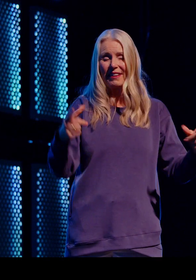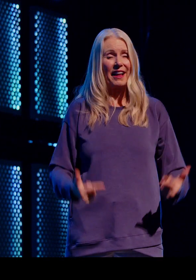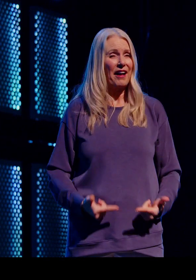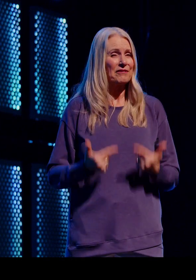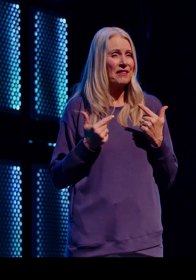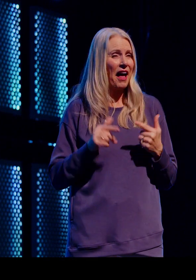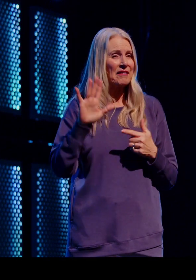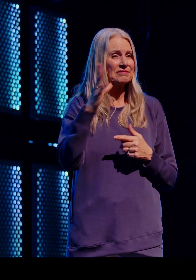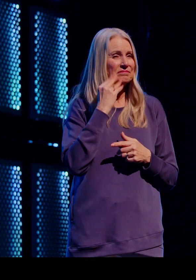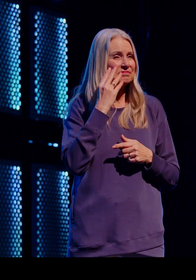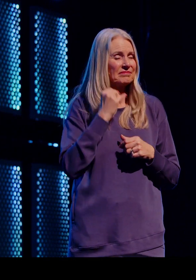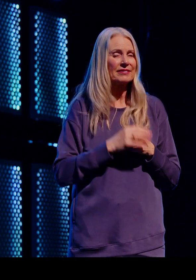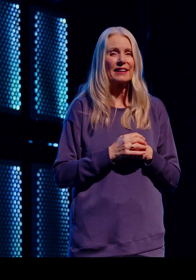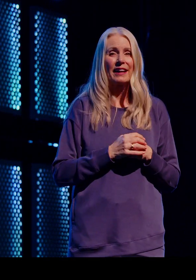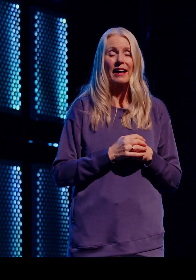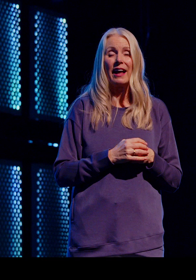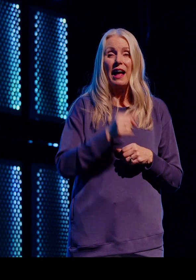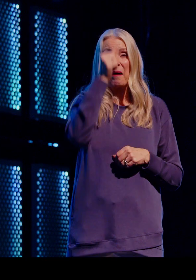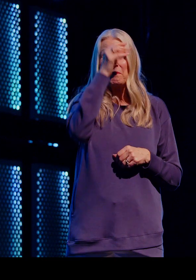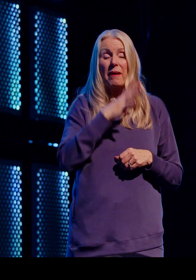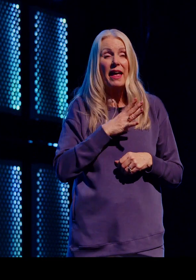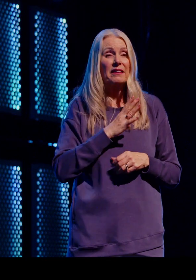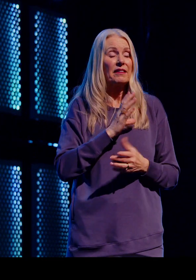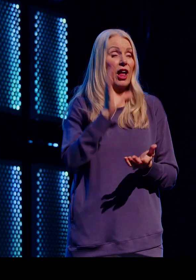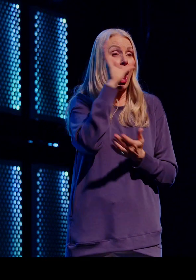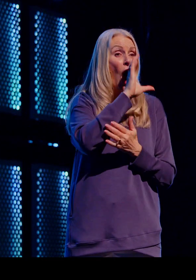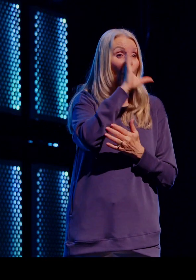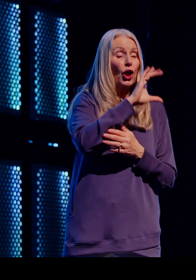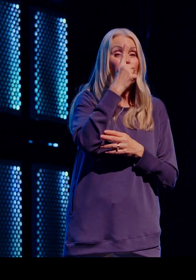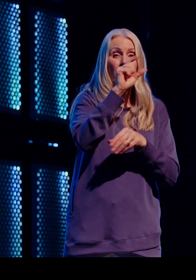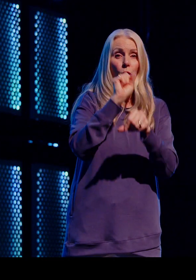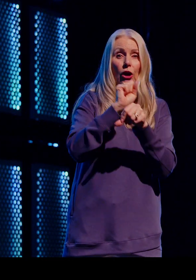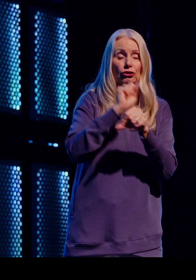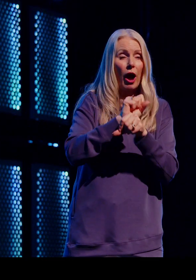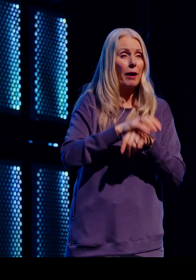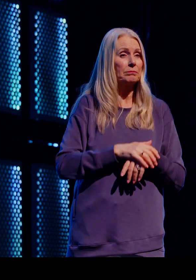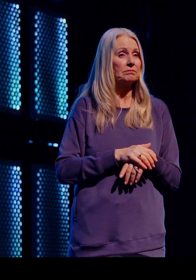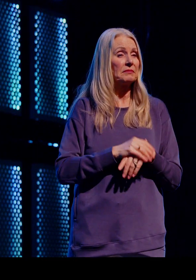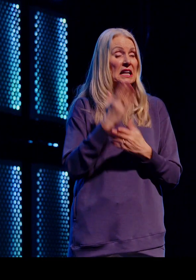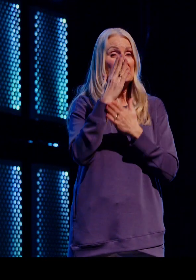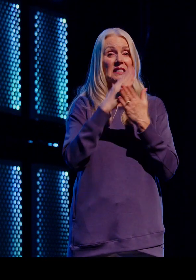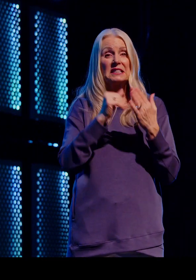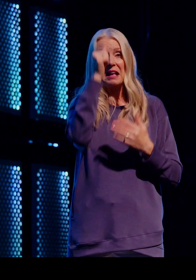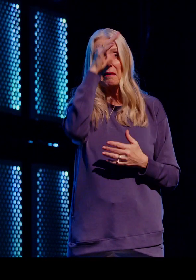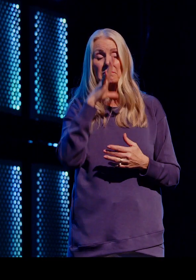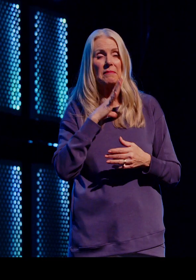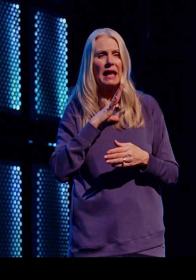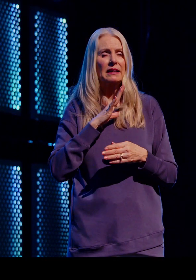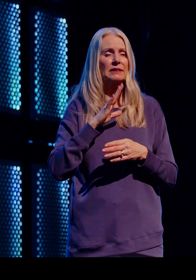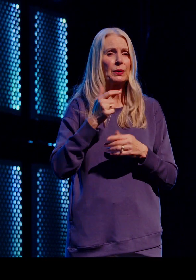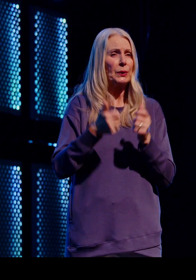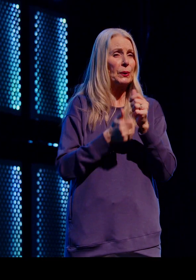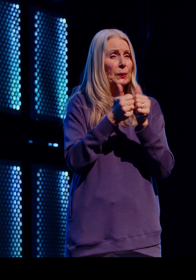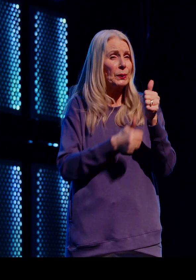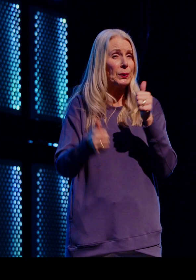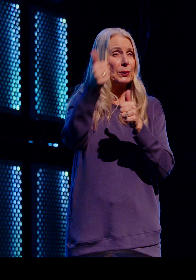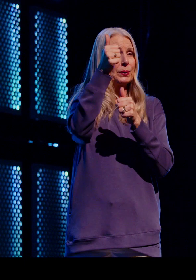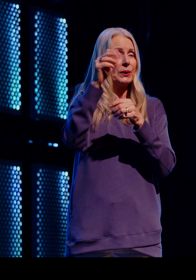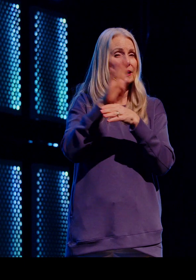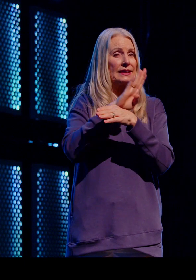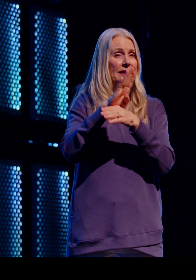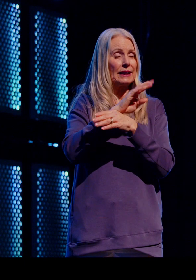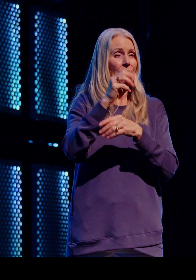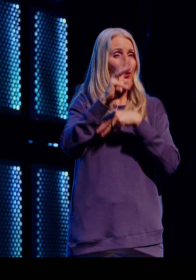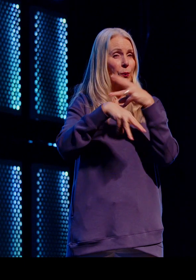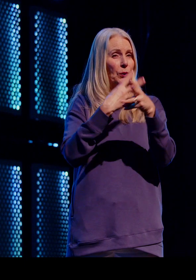Guys that are looking for a job to guys that are in the corporate world. And yet our hearts